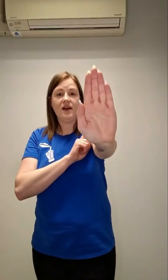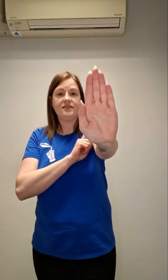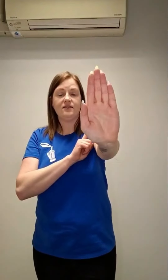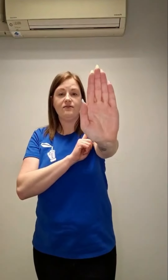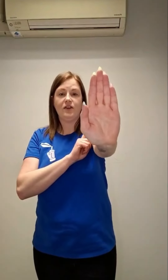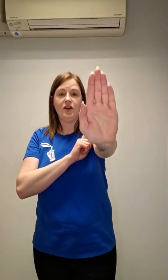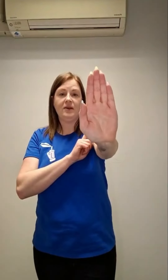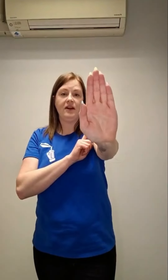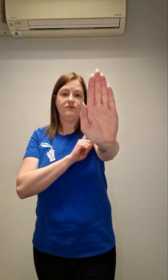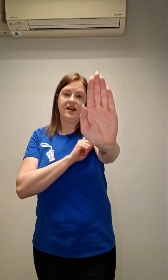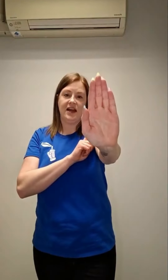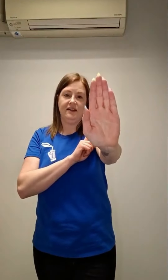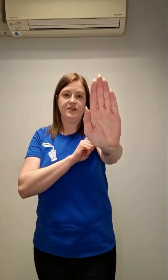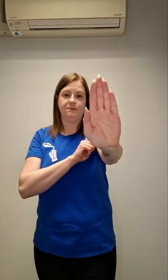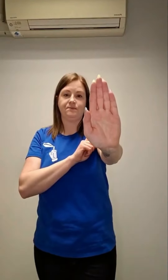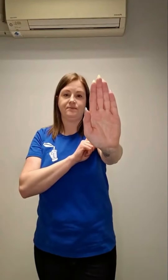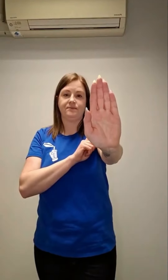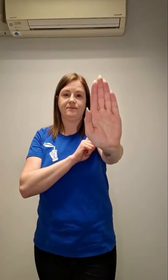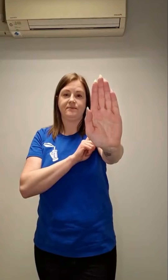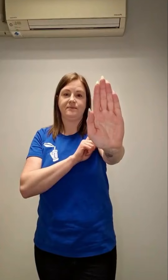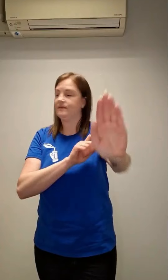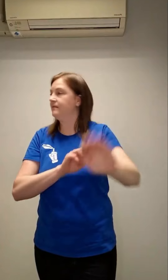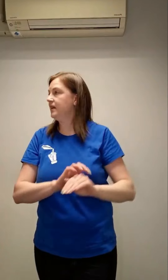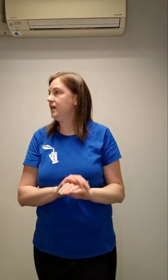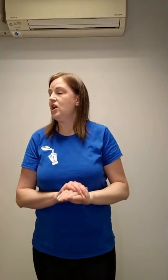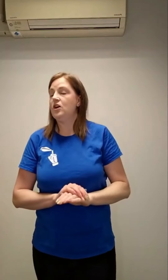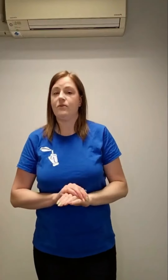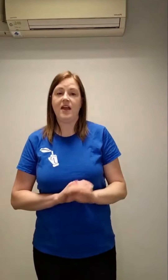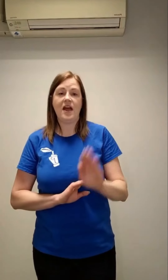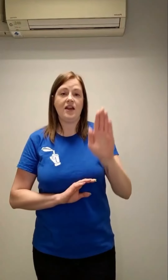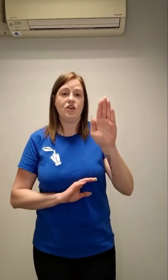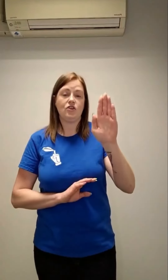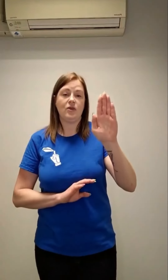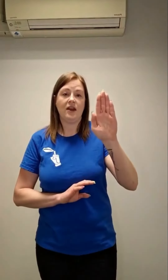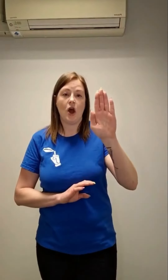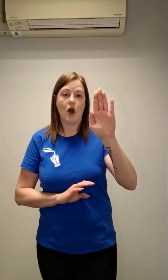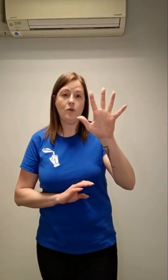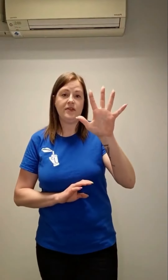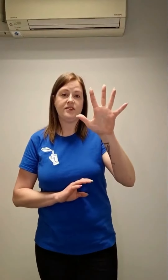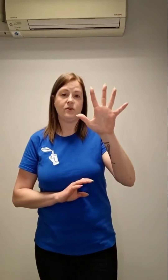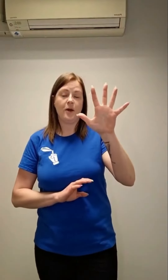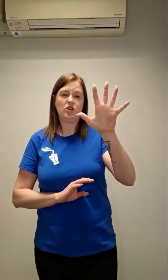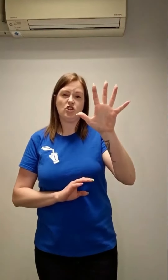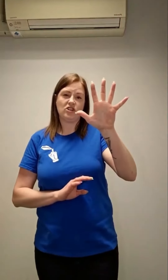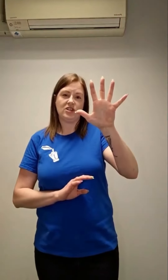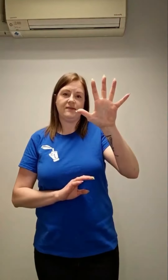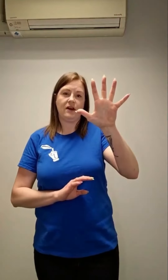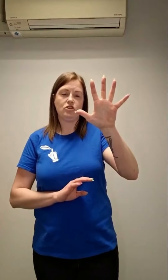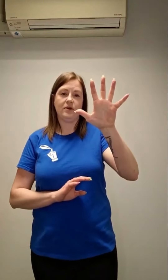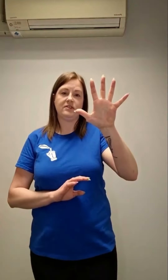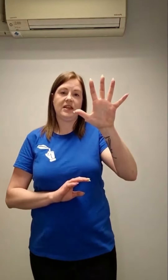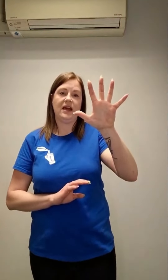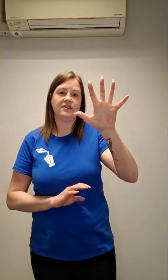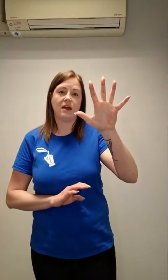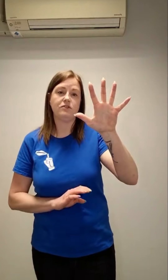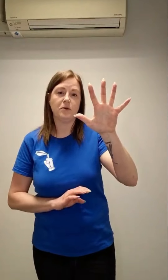nice, firm, flat hand. From there, you can open this all up and stretch it as far as you possibly can that's comfortable,